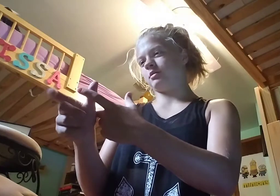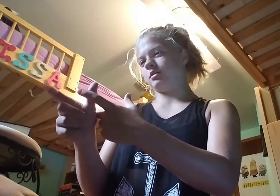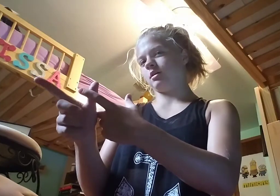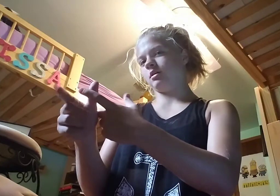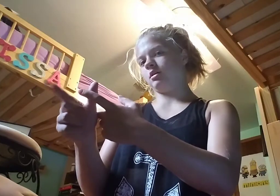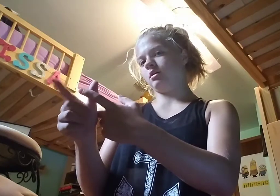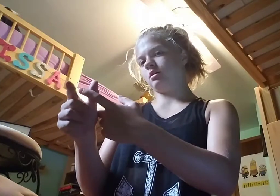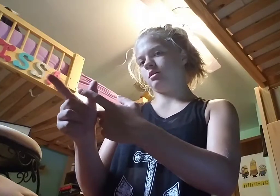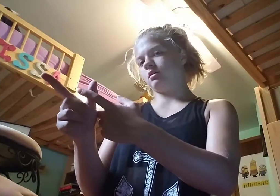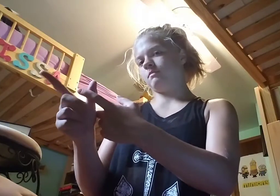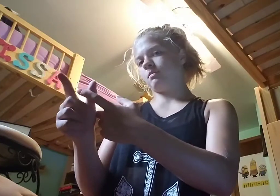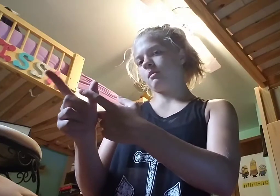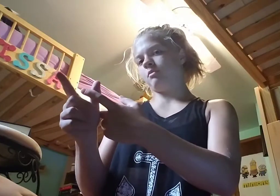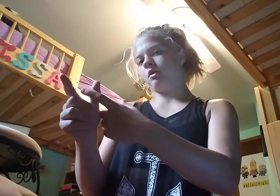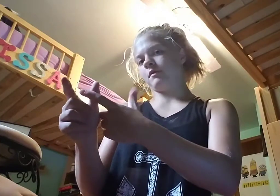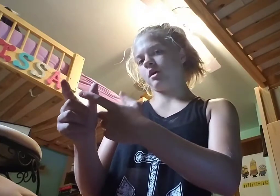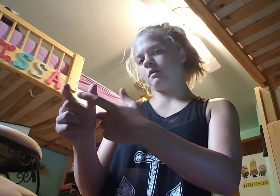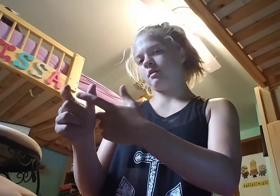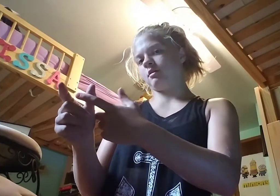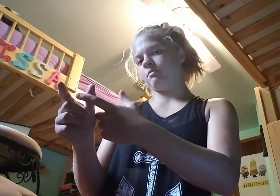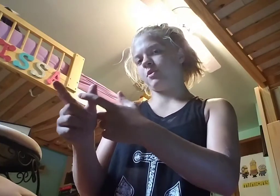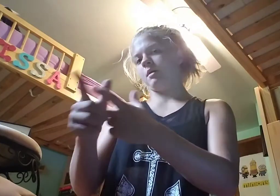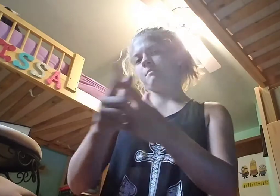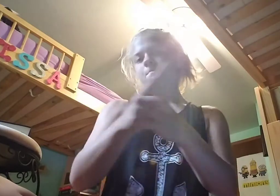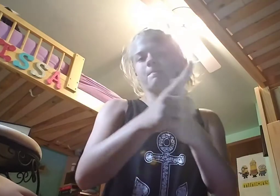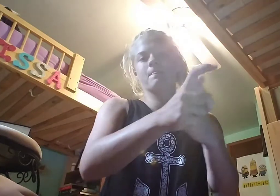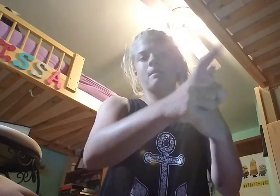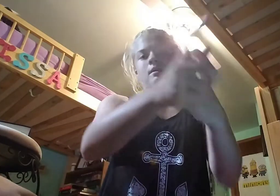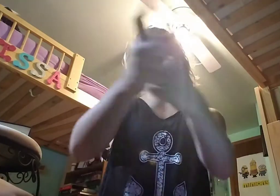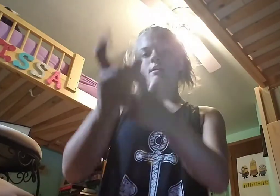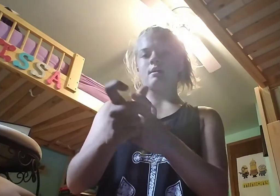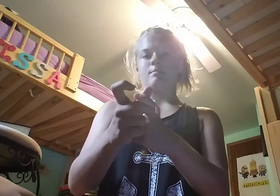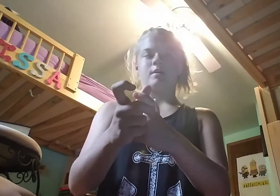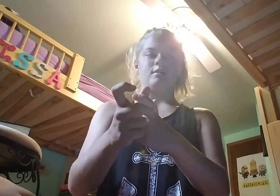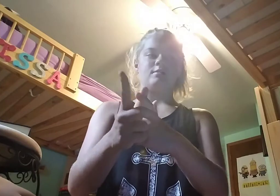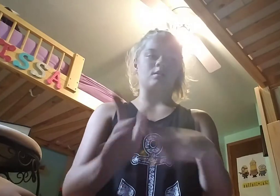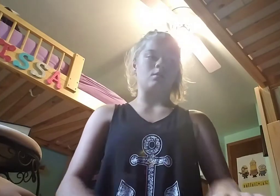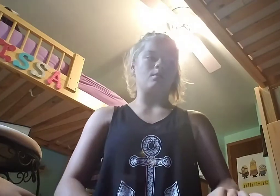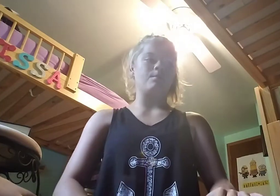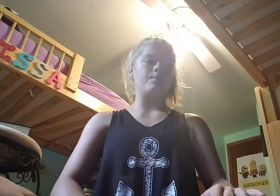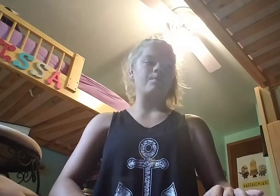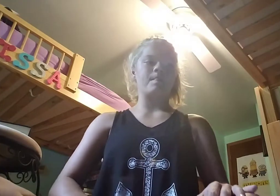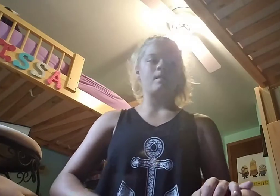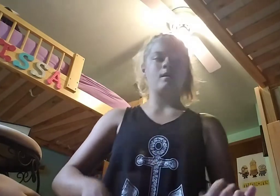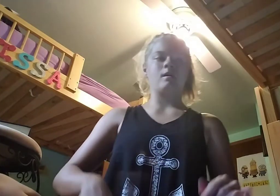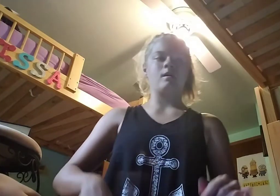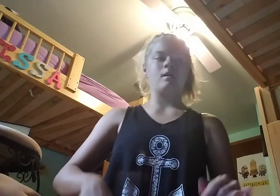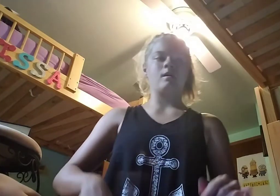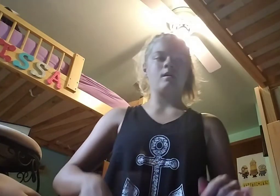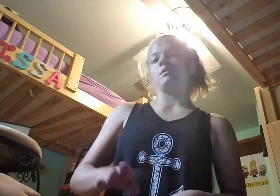your pointer finger and then your thumb. And you kind of bring it in a circle. Okay.